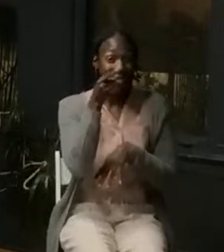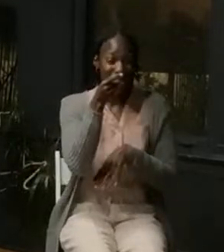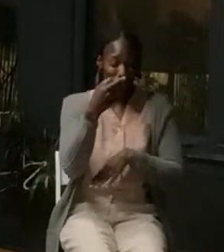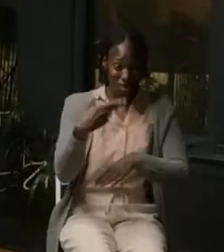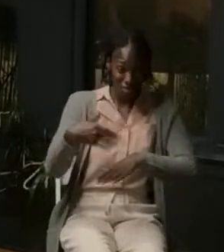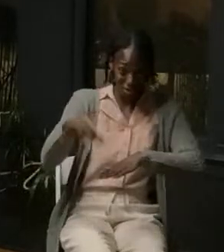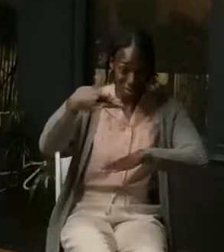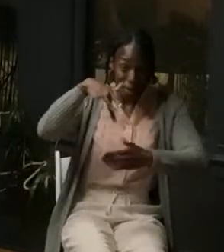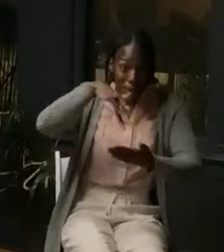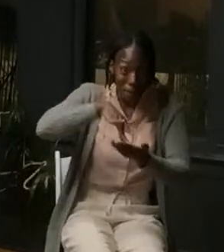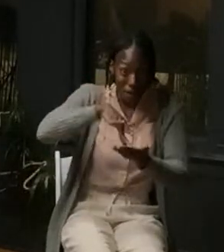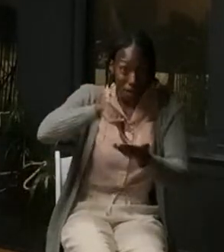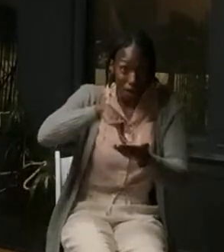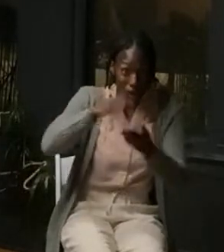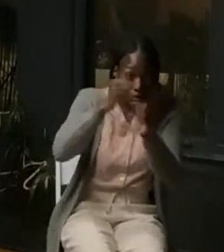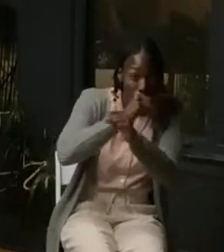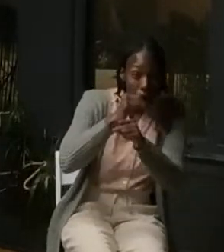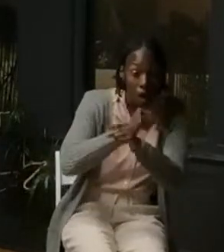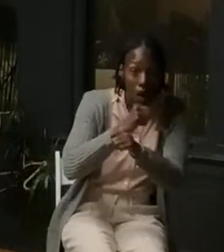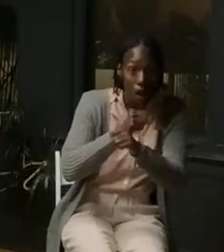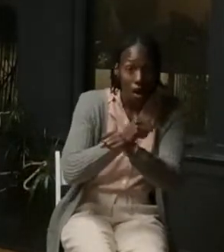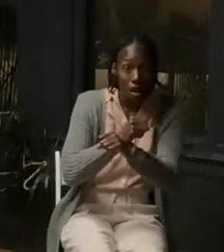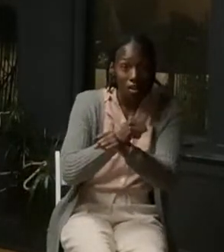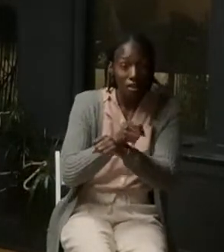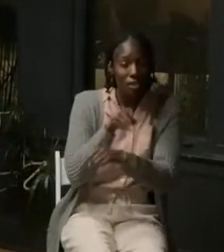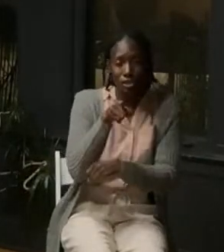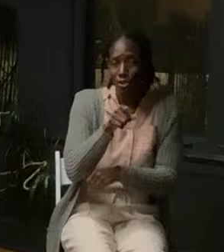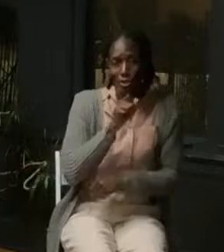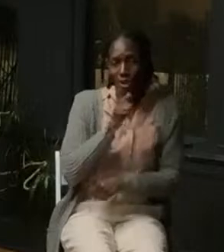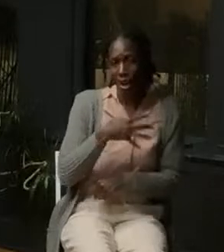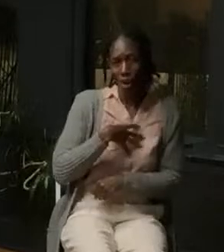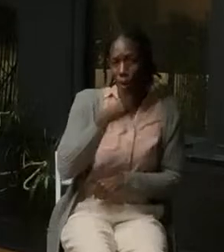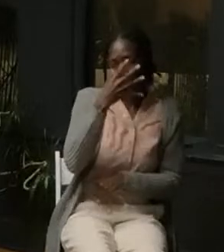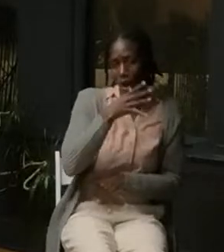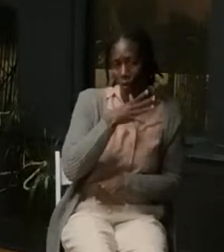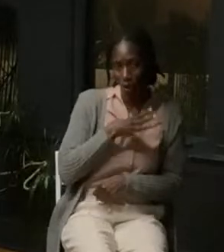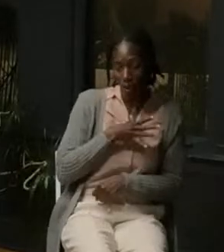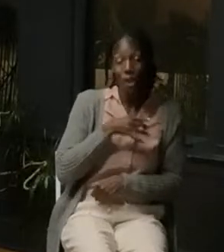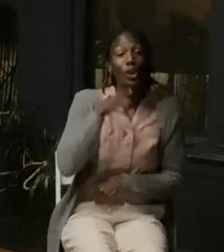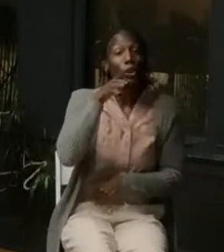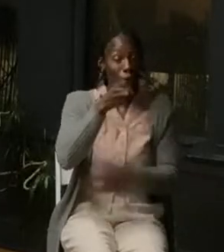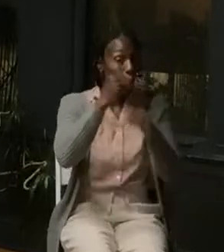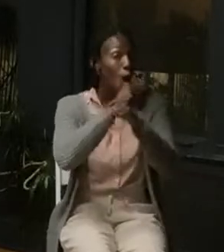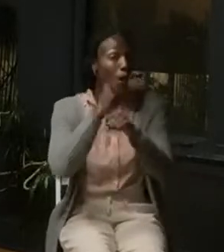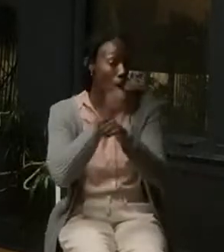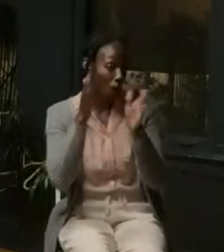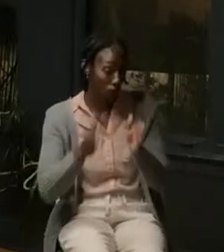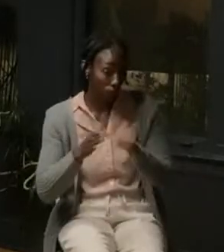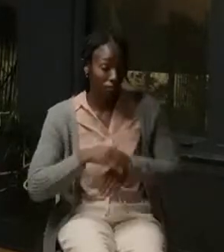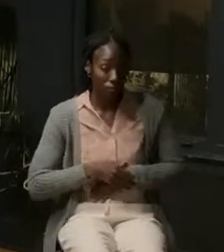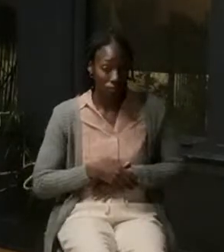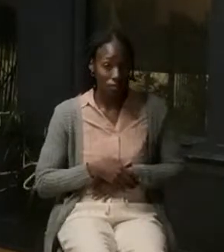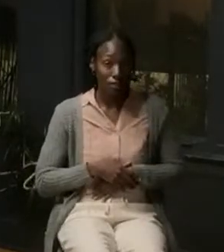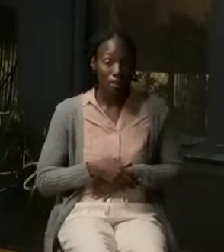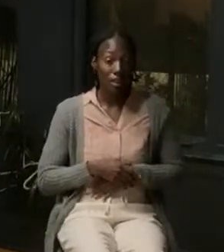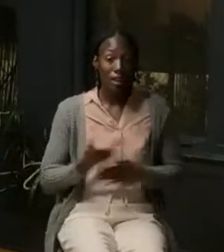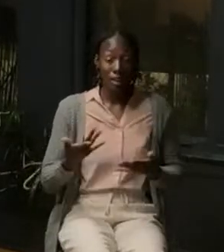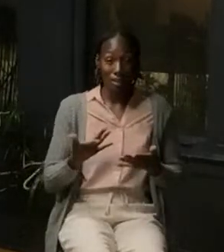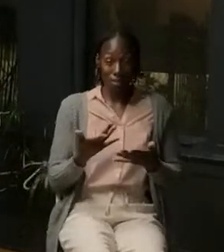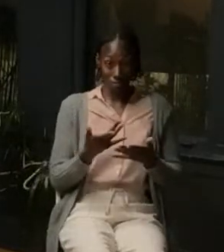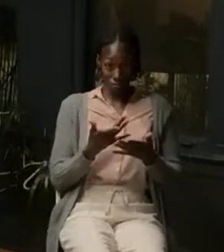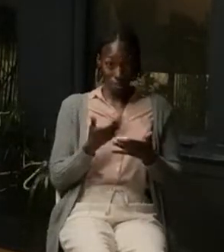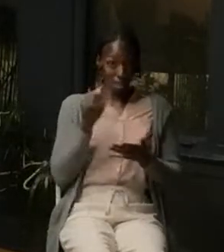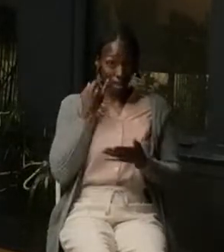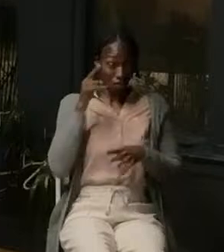of a brawl, you aren't a white woman. You're a brawler. The fact that you can't